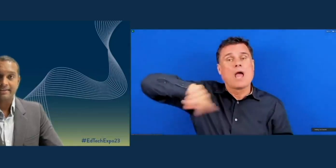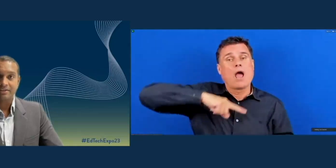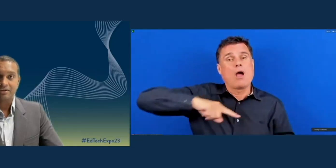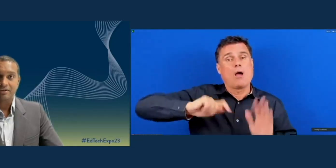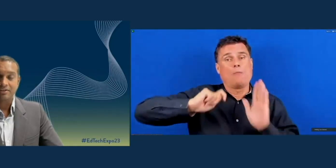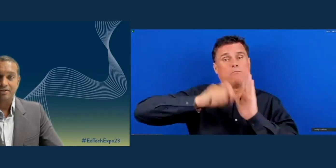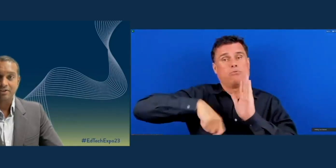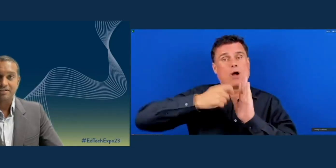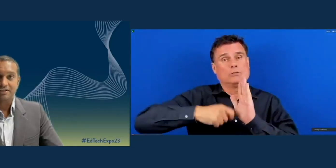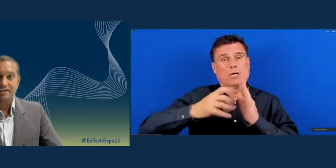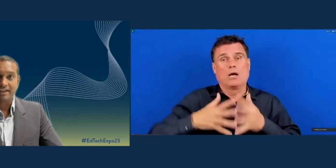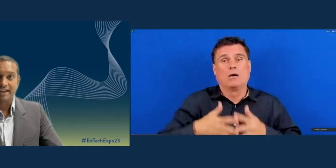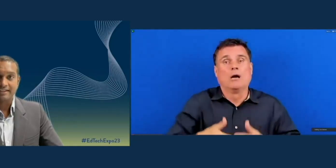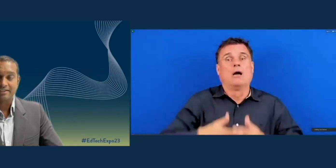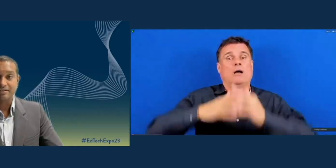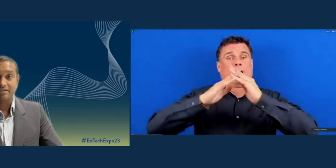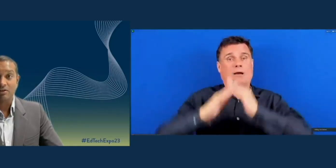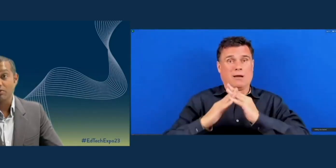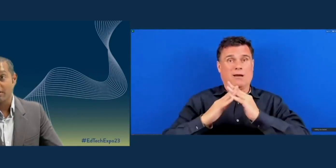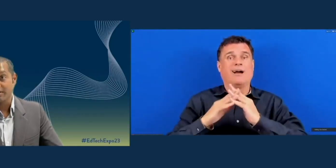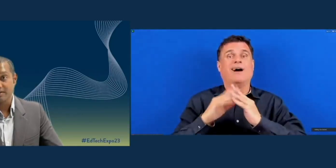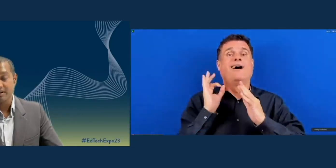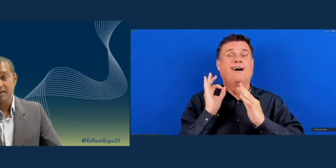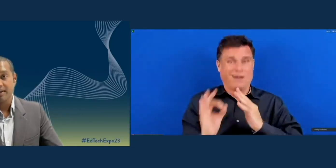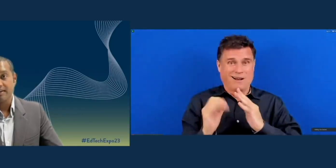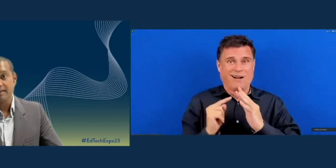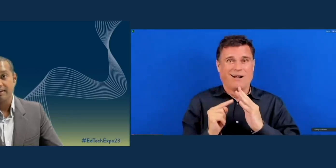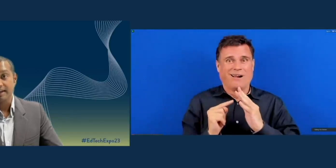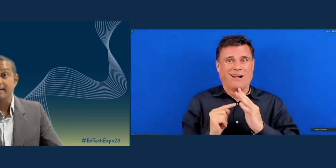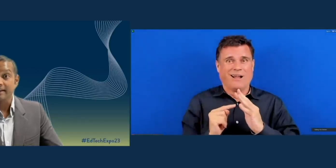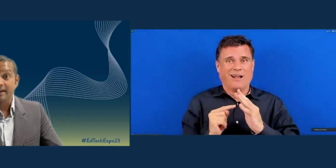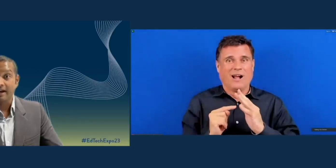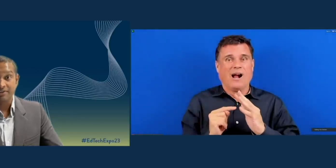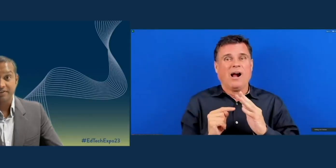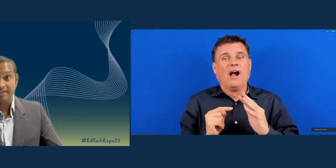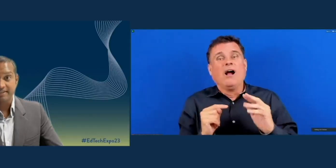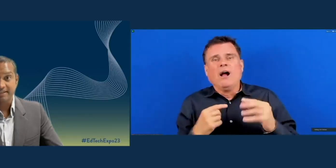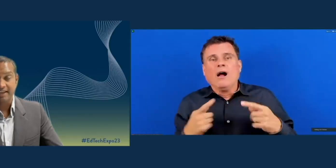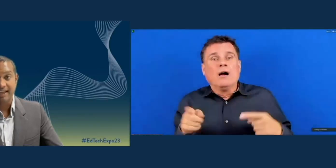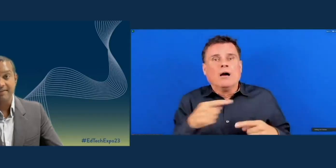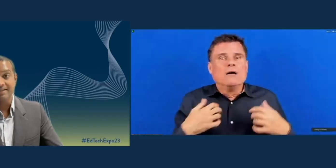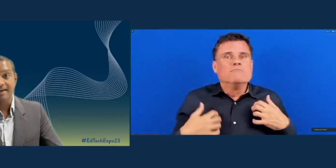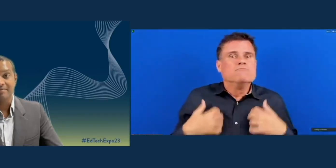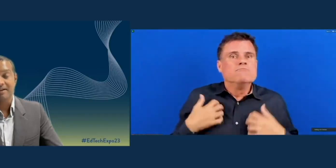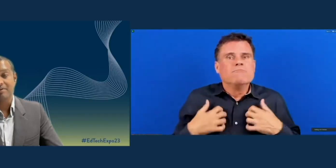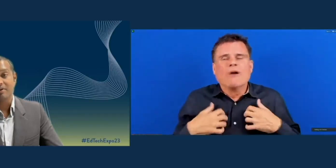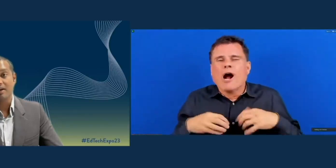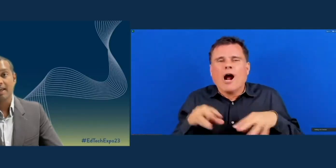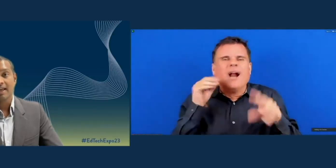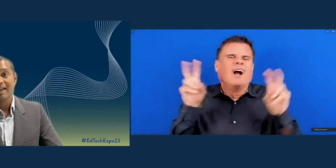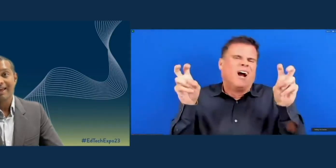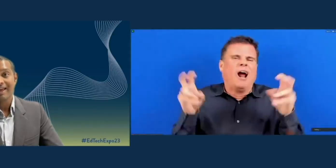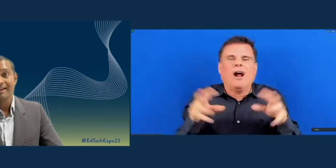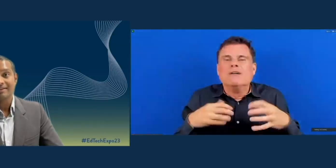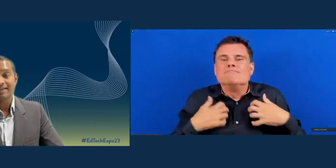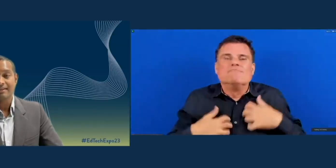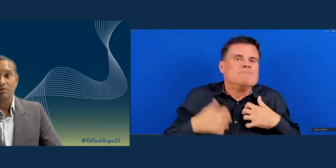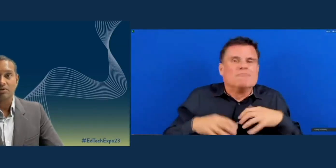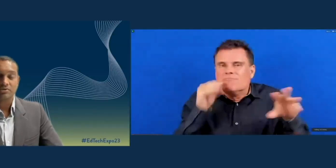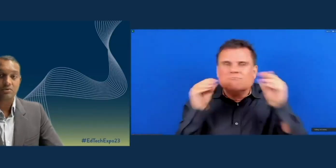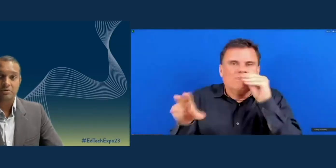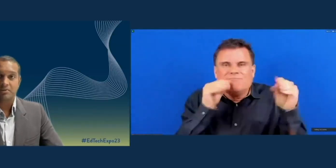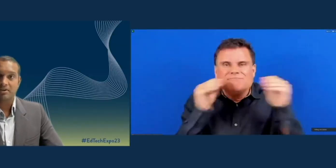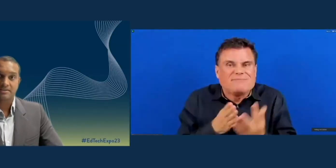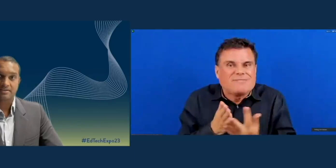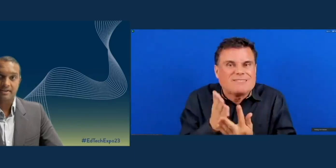And Curious Learning has learned a whole lot in our field testing, and this app's come along and it ticks